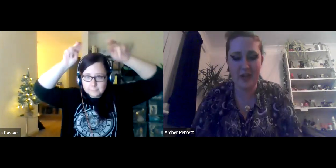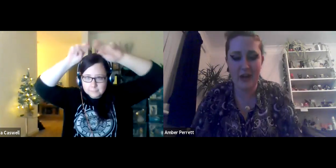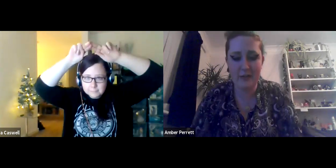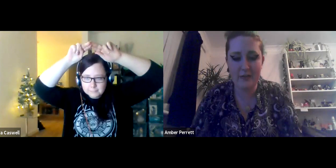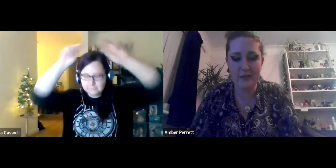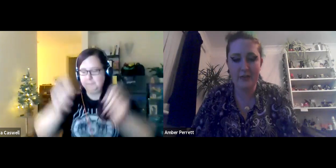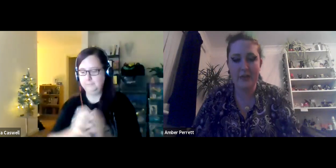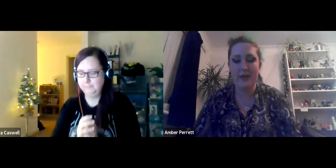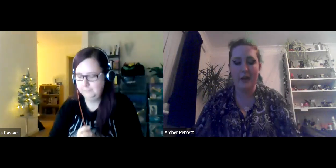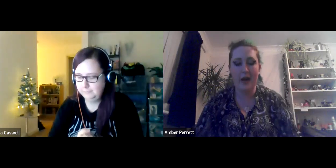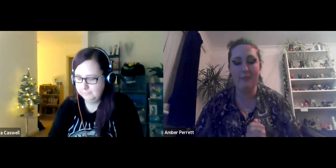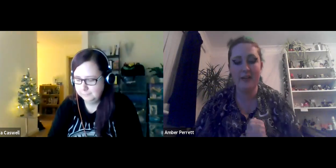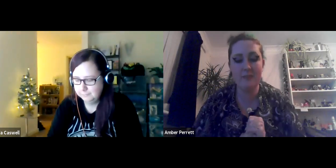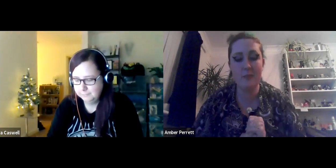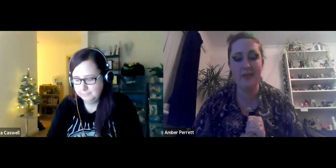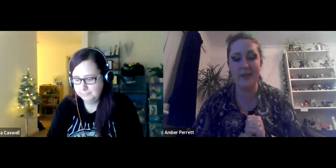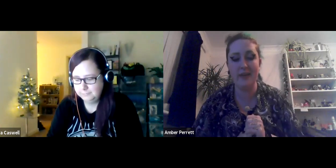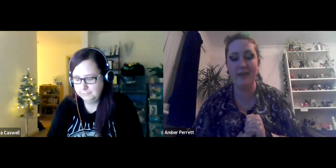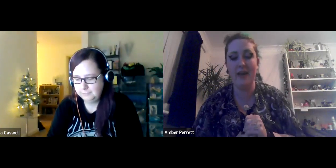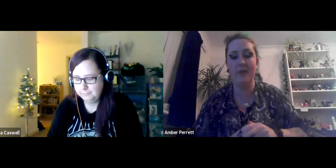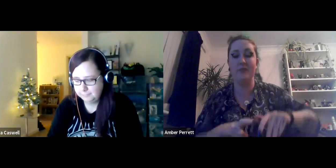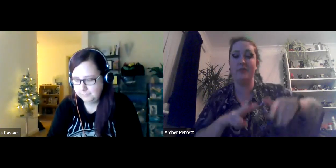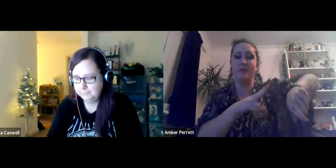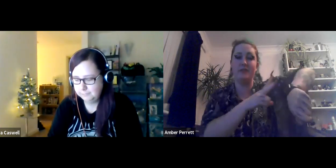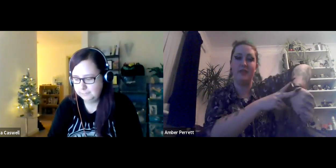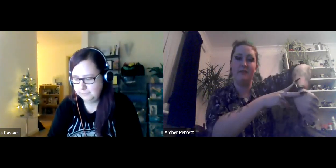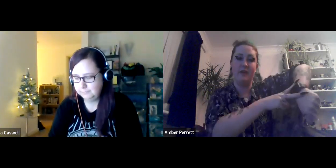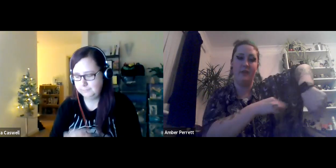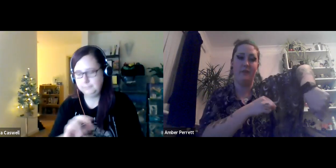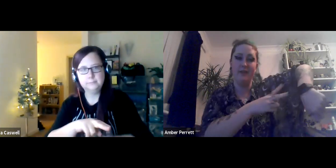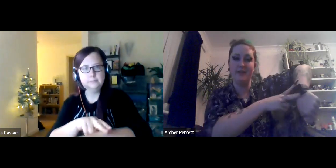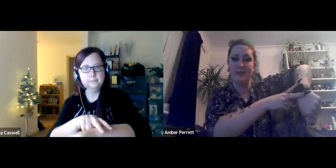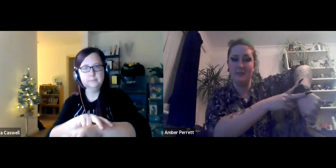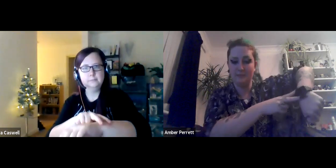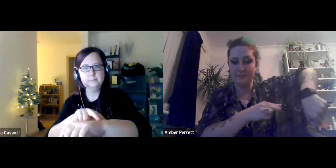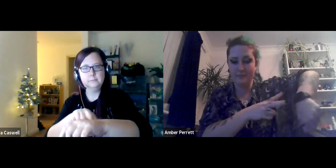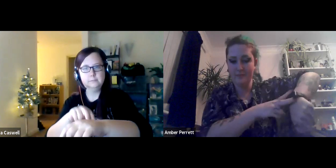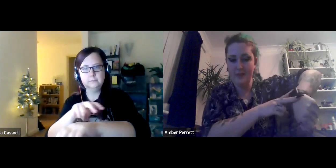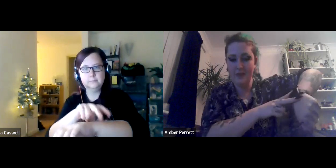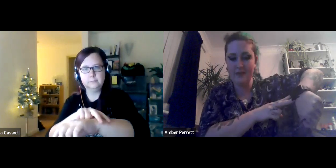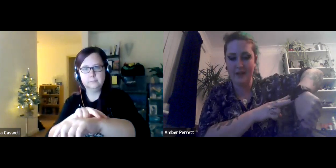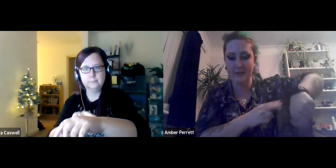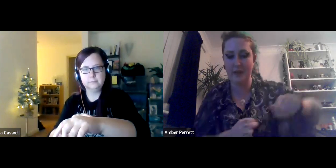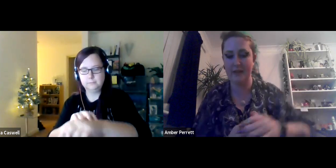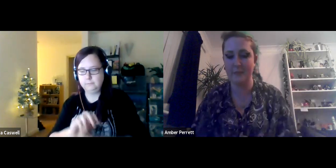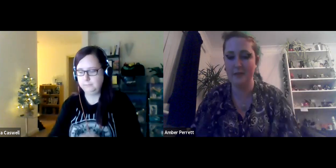chef. Policeman we did the other day, which was just the V on the wrist. So that's policeman.